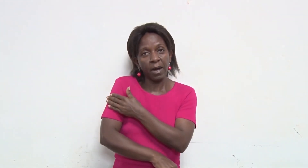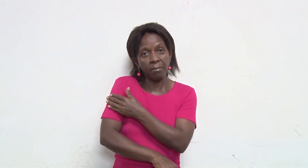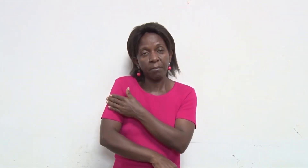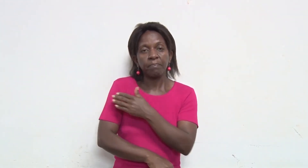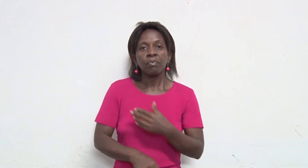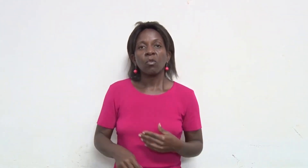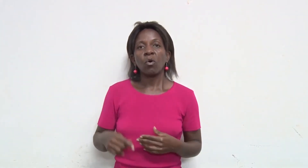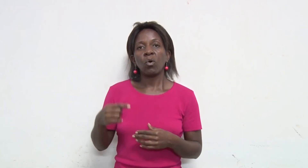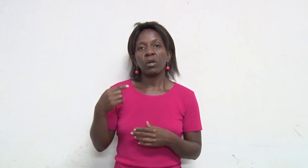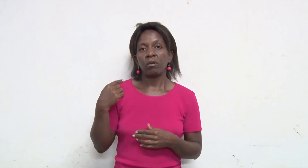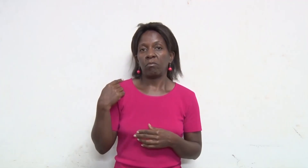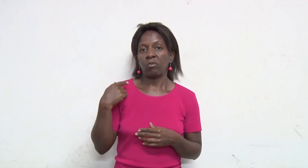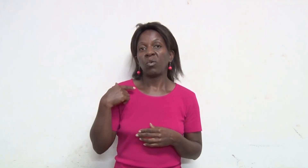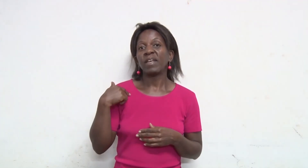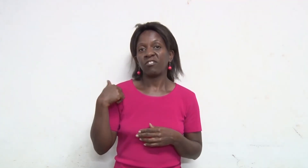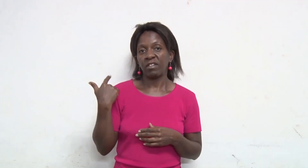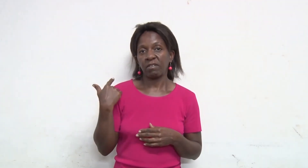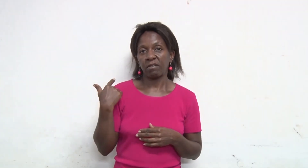arm, or on the chest.